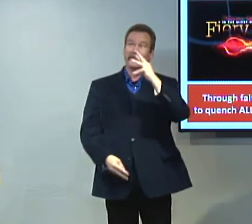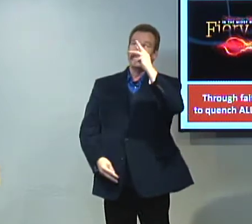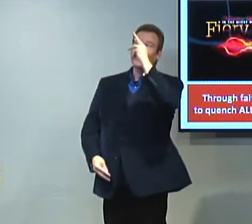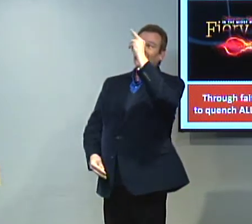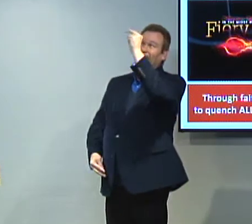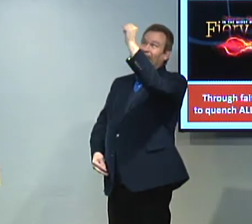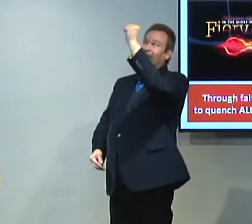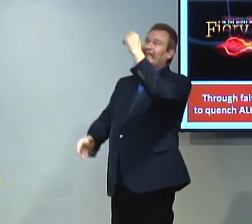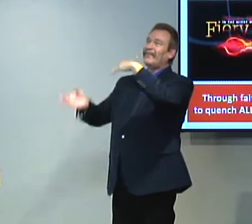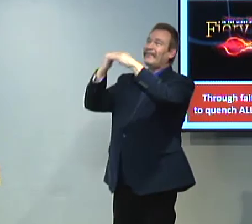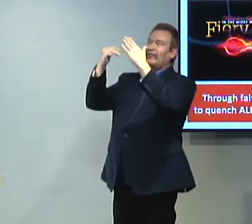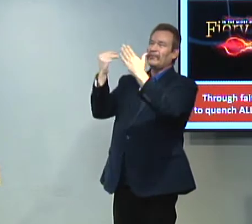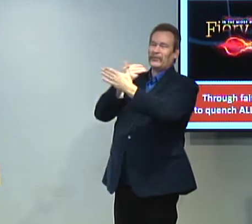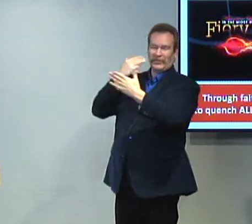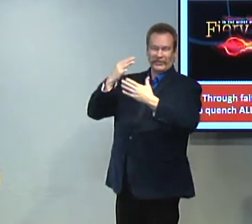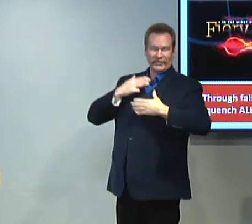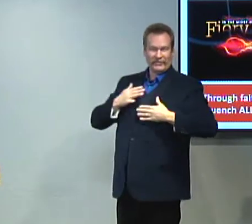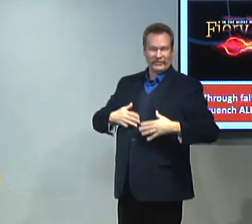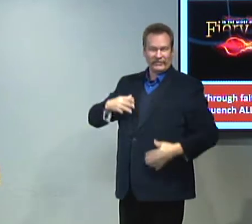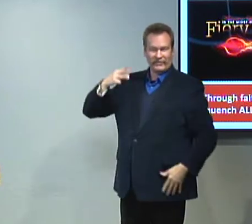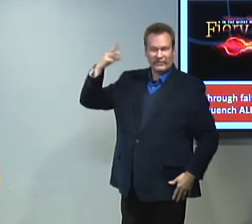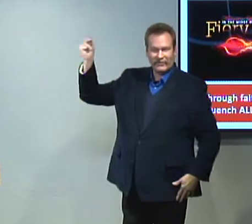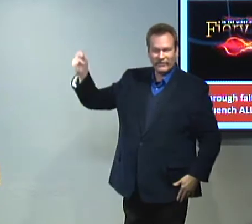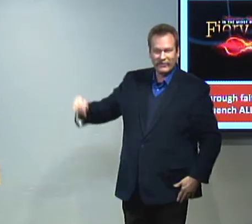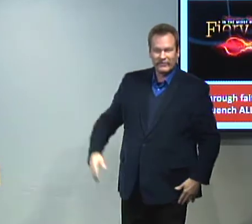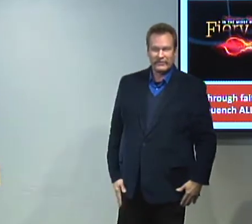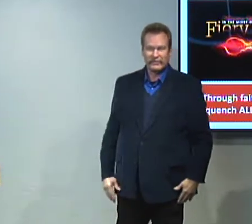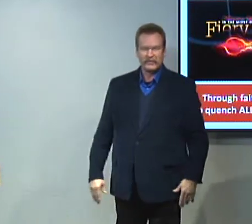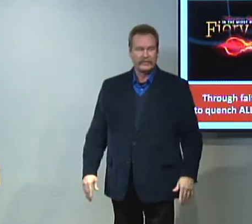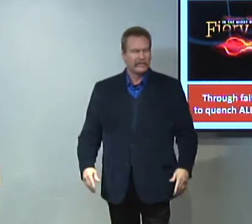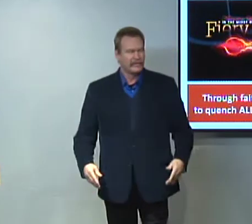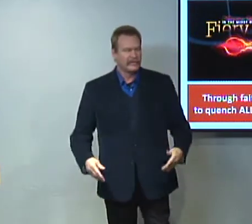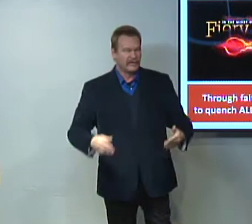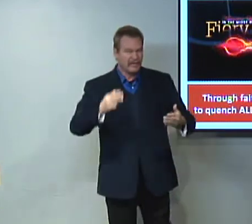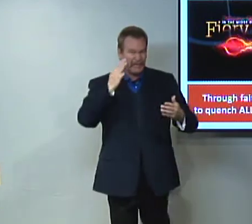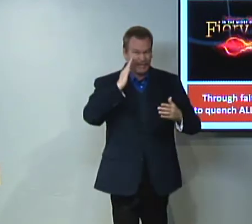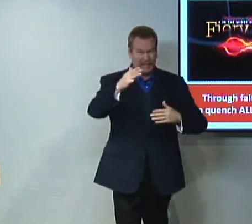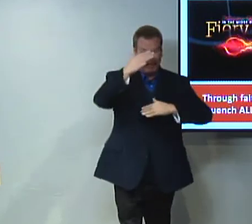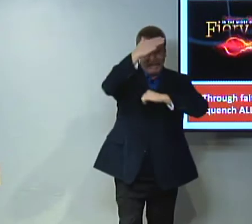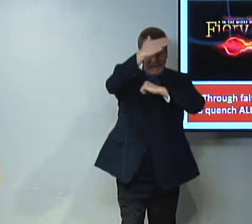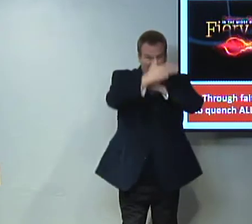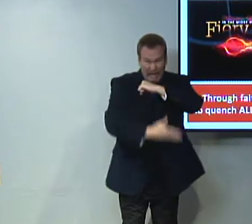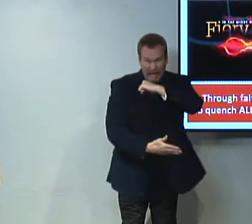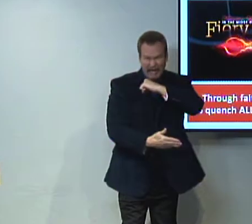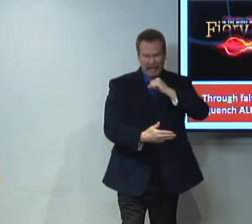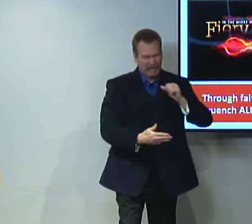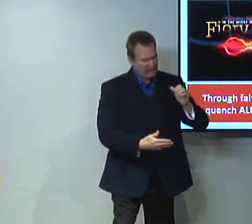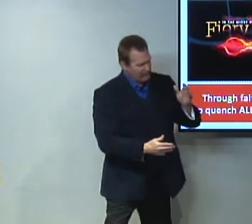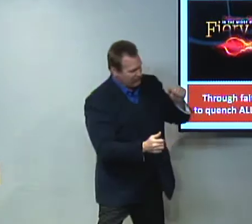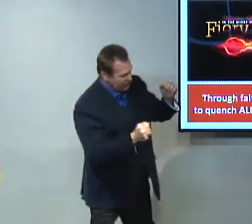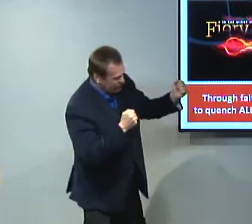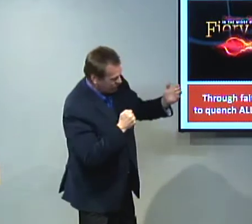are done. And we are taken into heaven with a new body and into a new life in Christ. So the